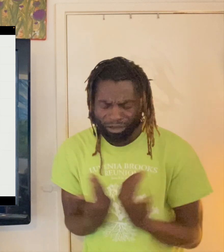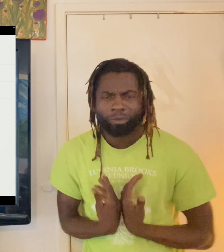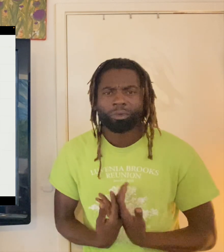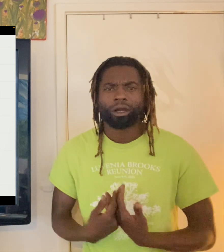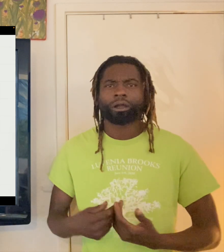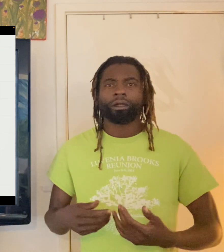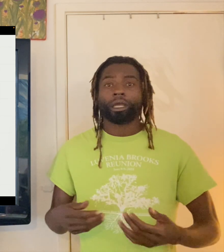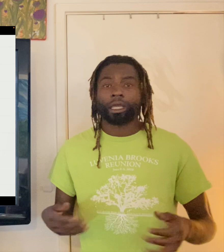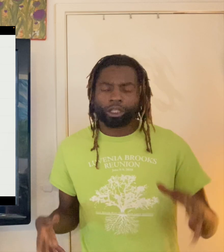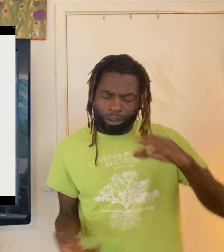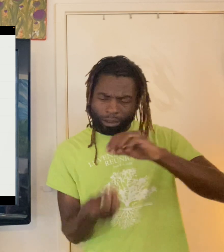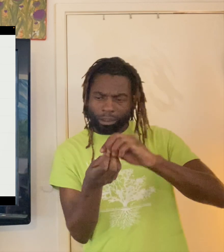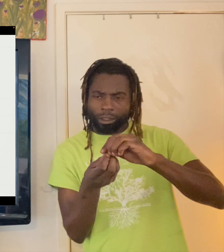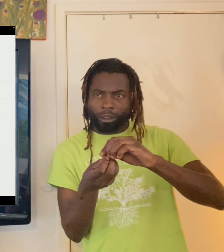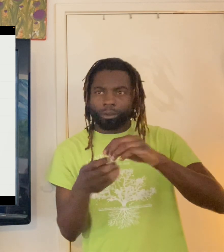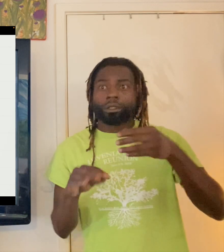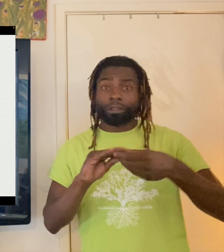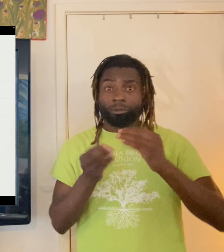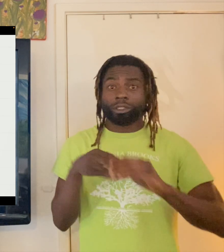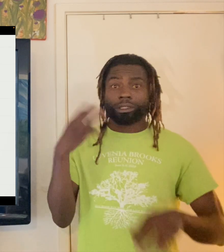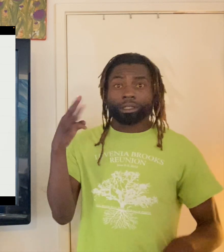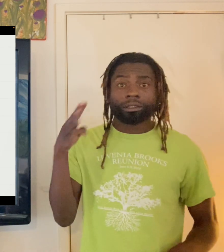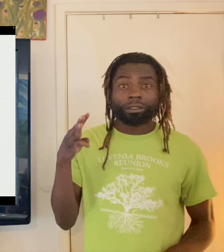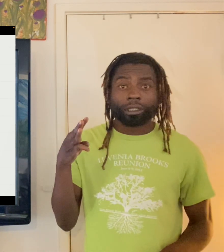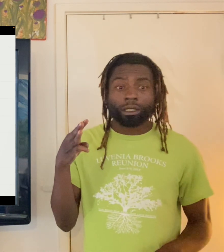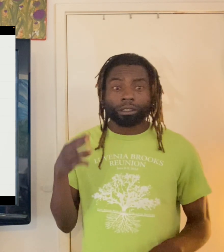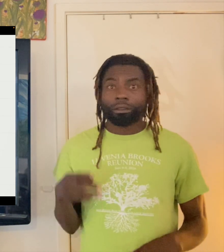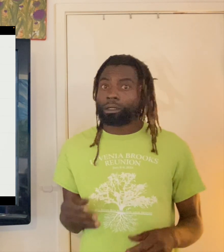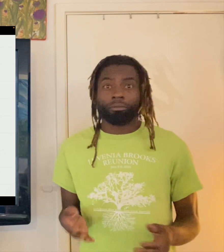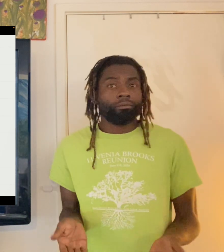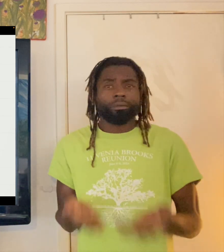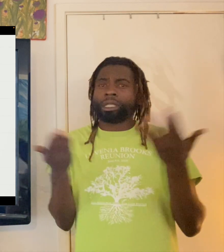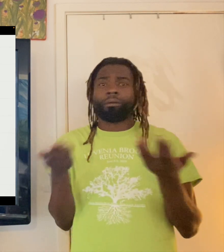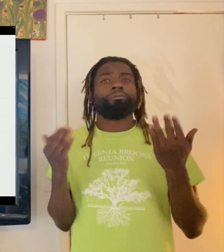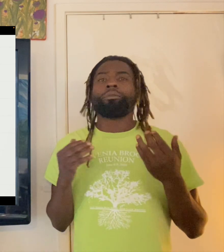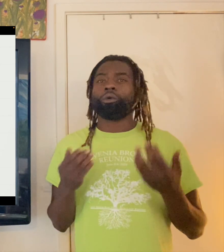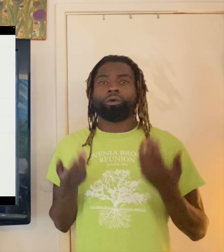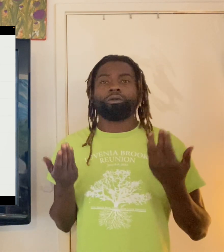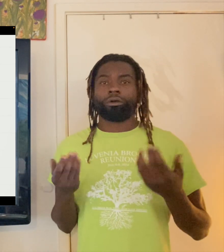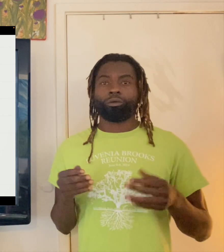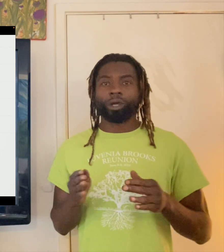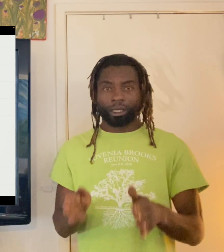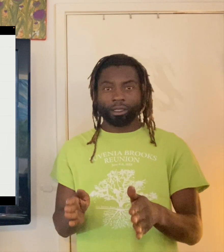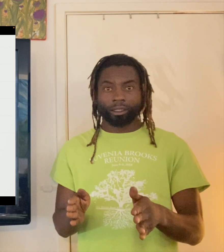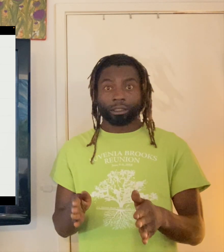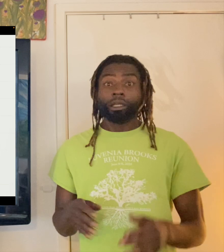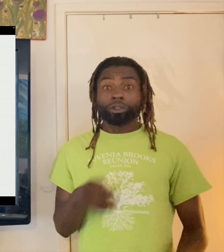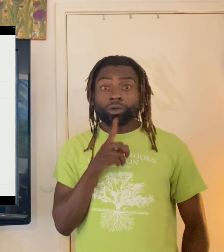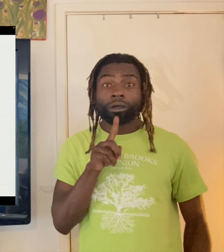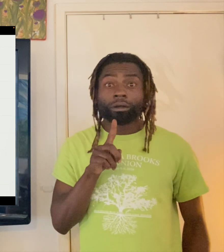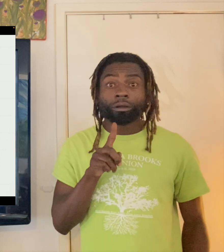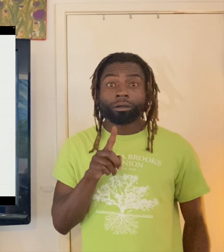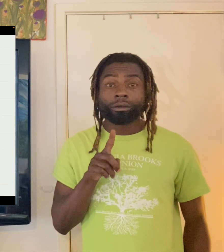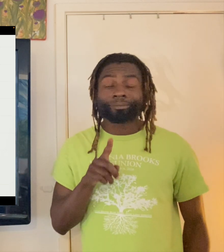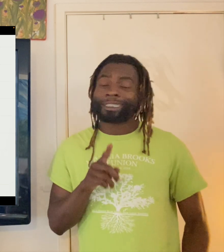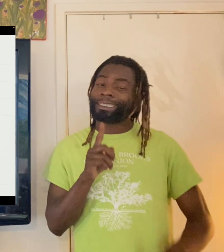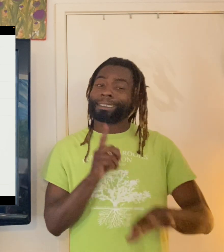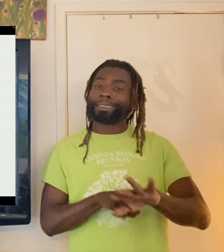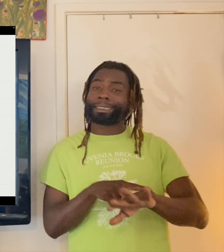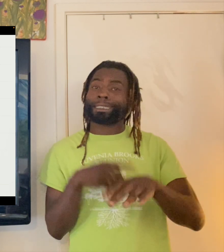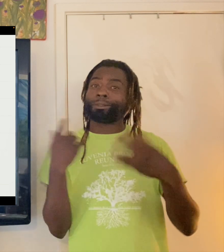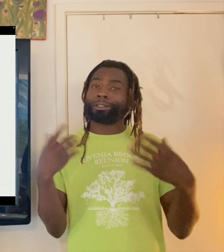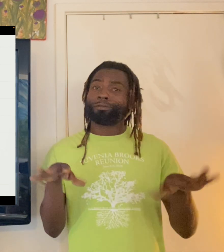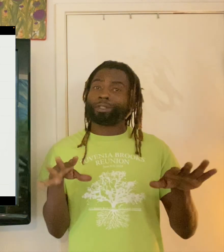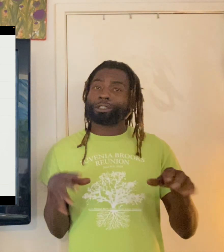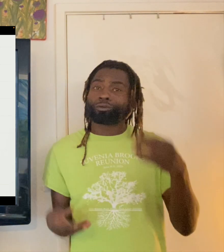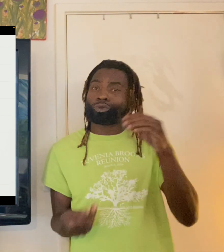numbers that we haven't even practiced yet. No, it's true. Okay, that is all the time we have today for